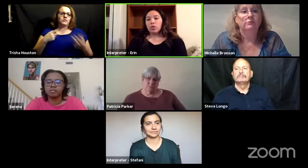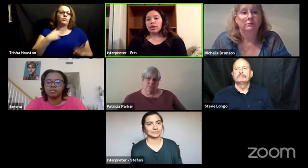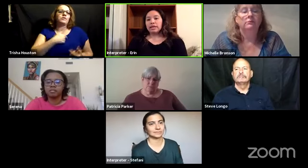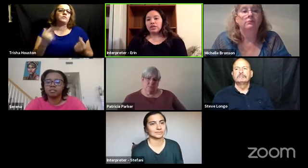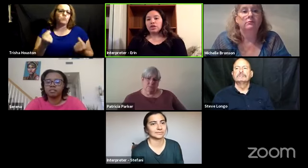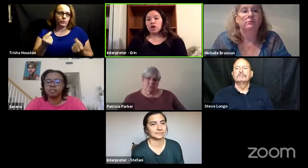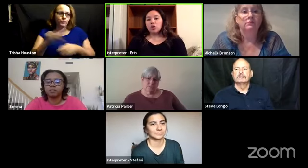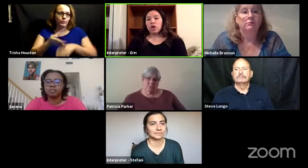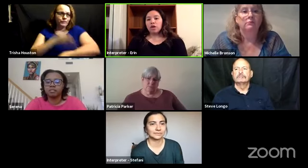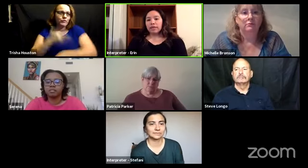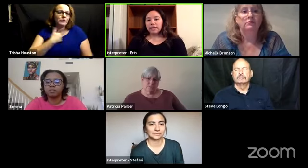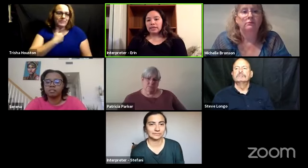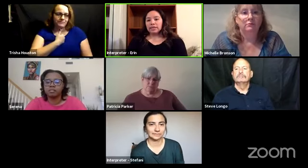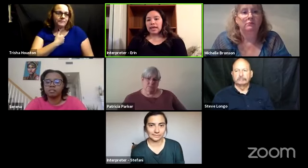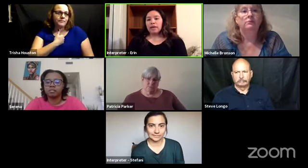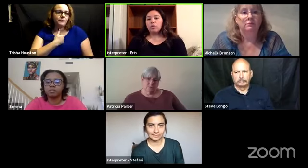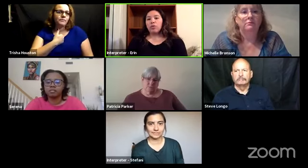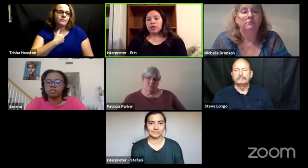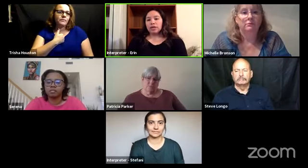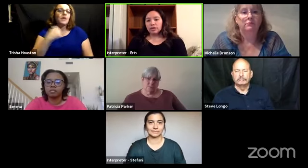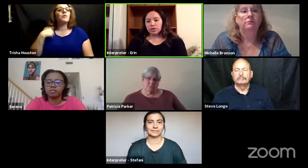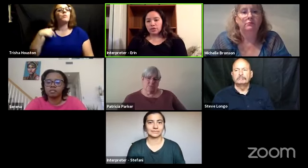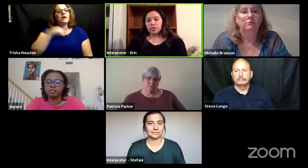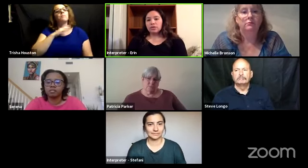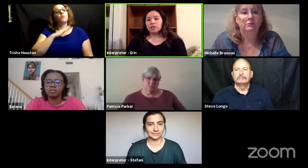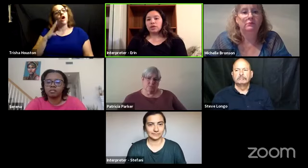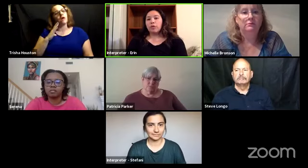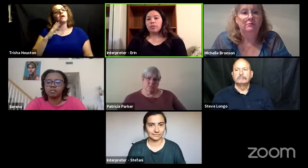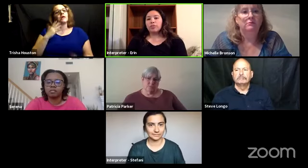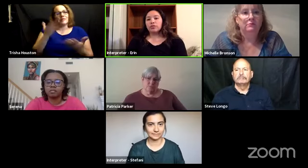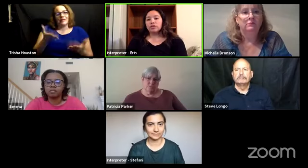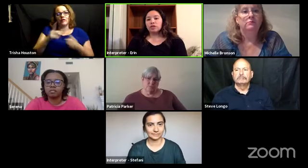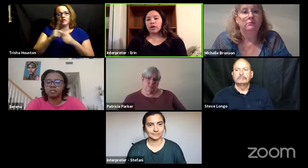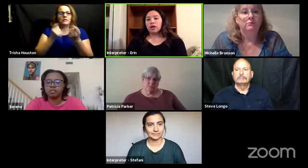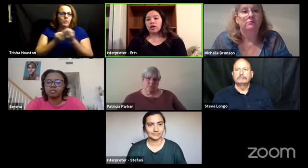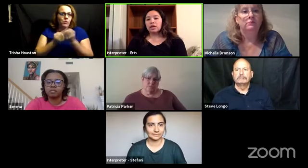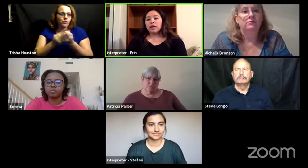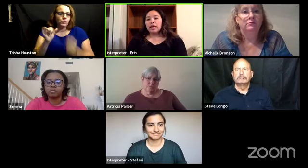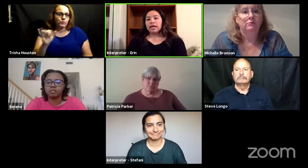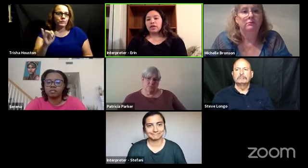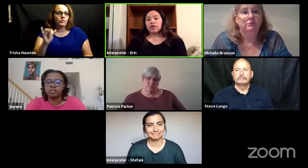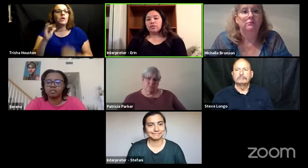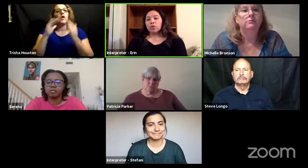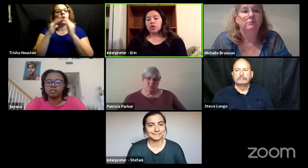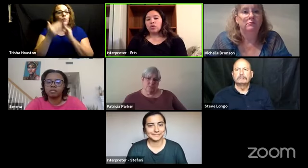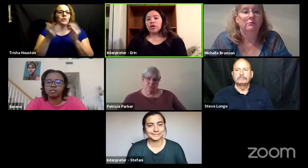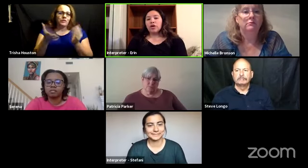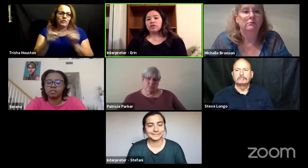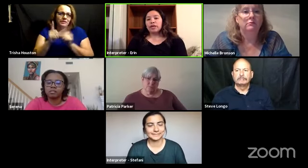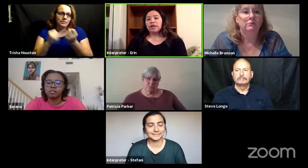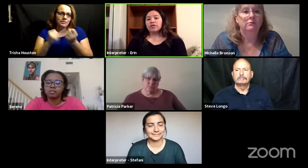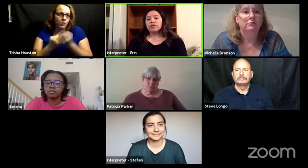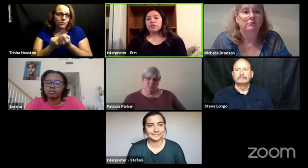We need to know our place and what we can do to help improve what's going on. Here at the board, we are also here to